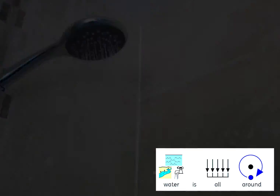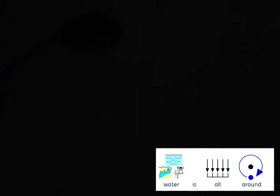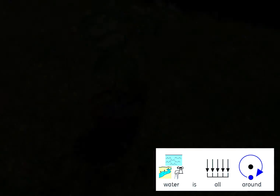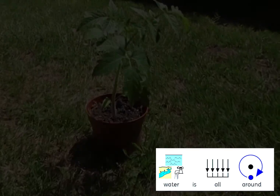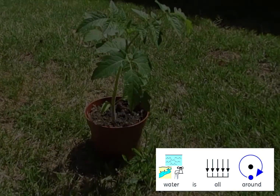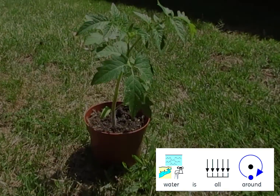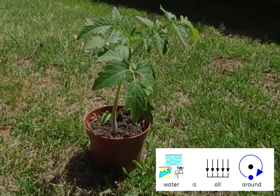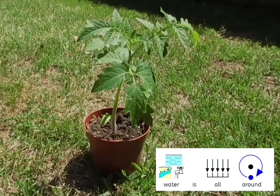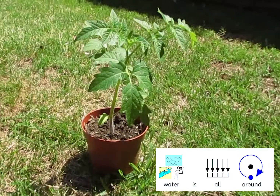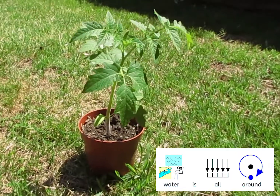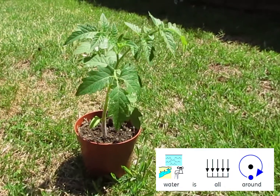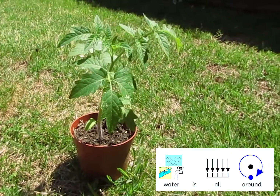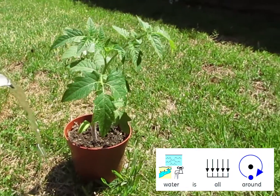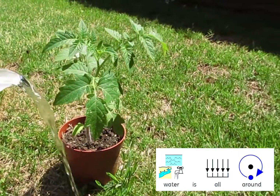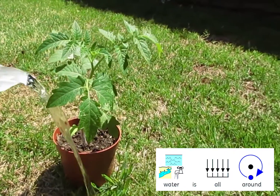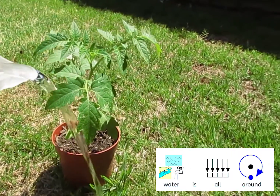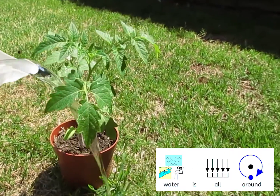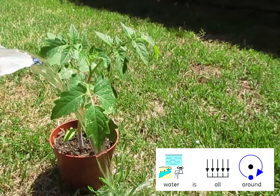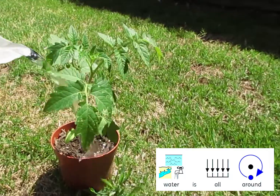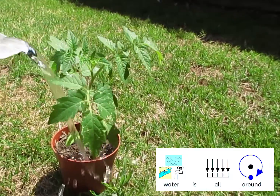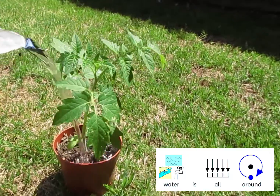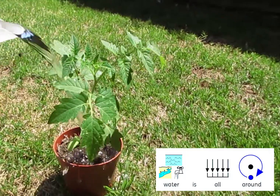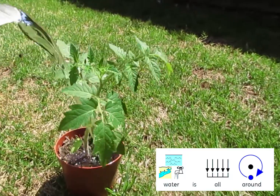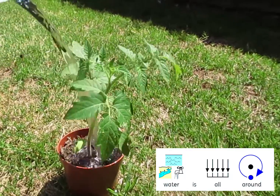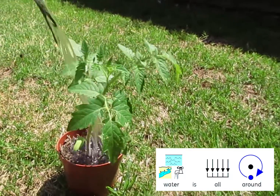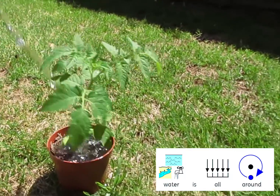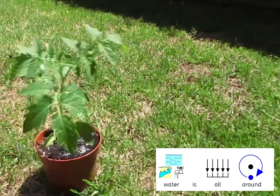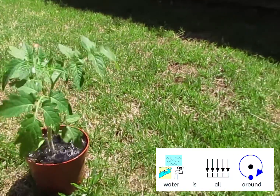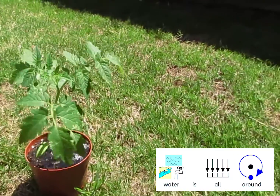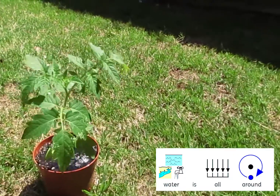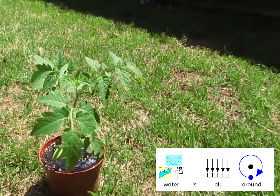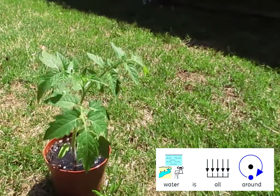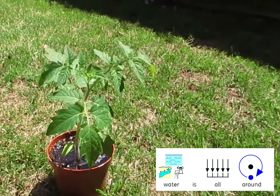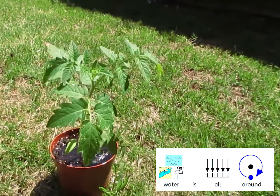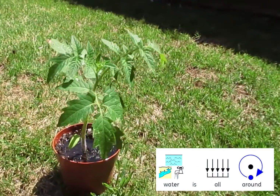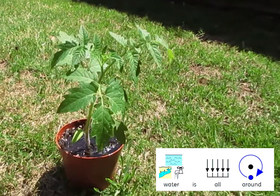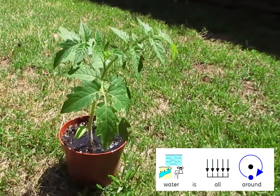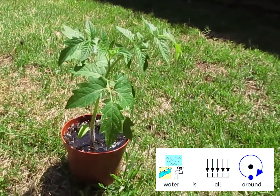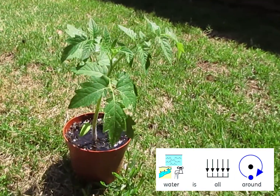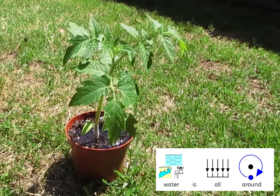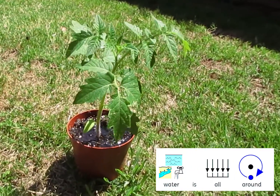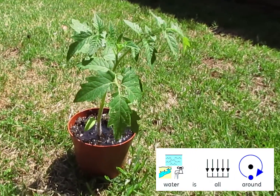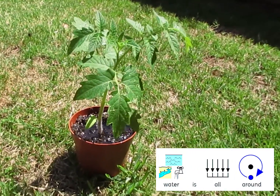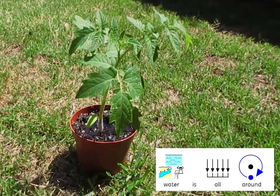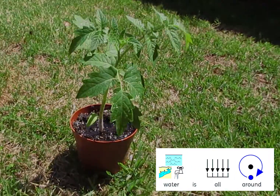Water makes lots of sounds, it's amazing.